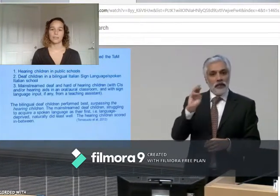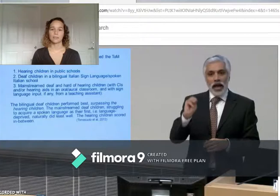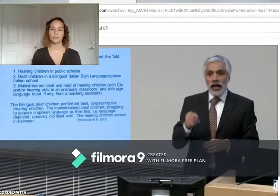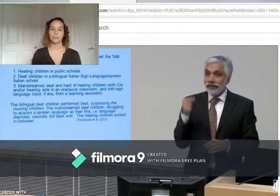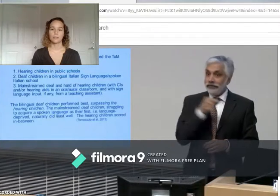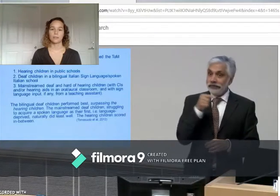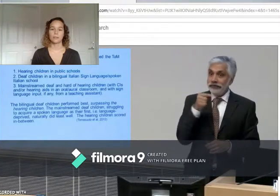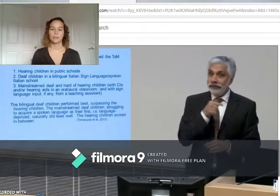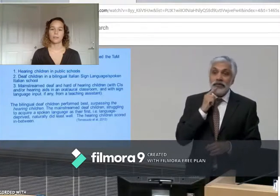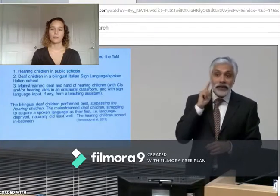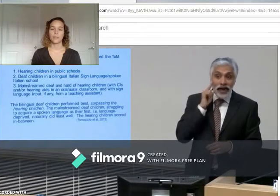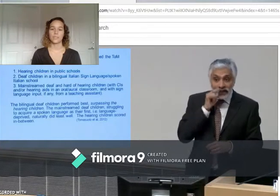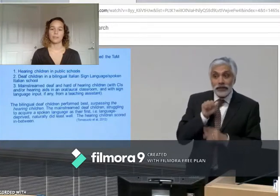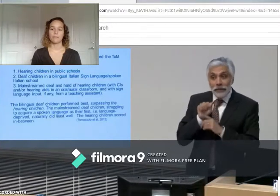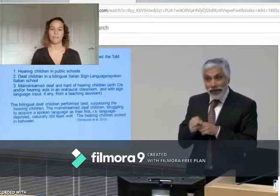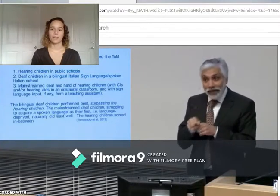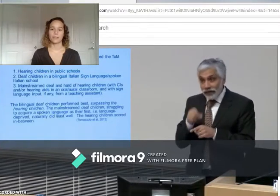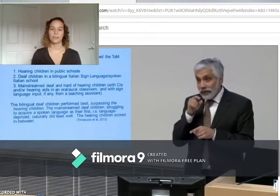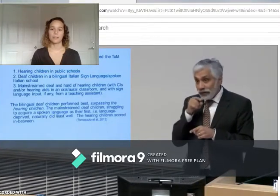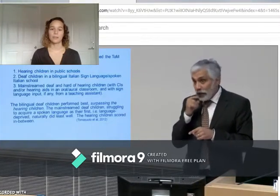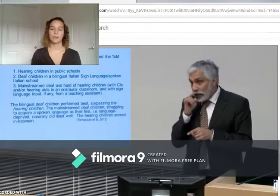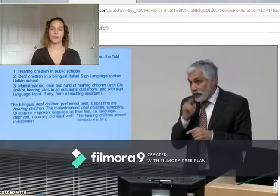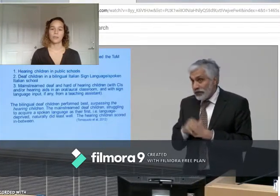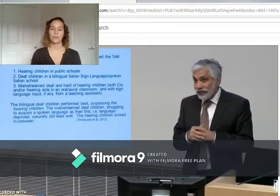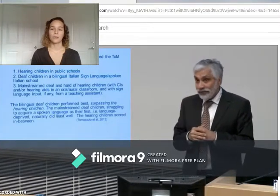delayed. The best theory of mind